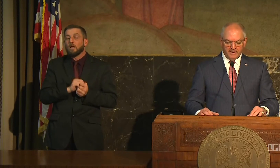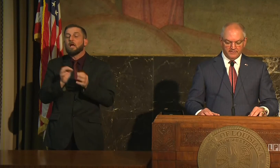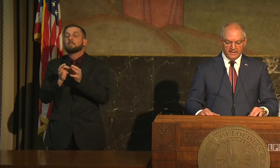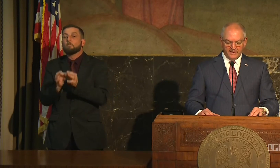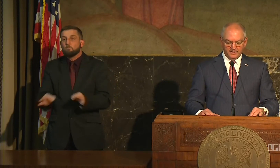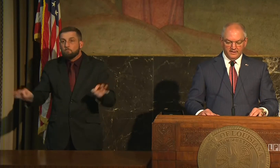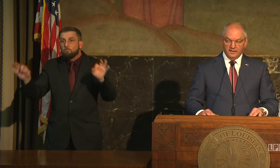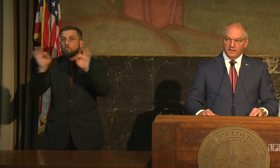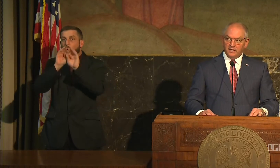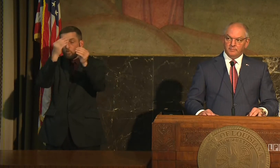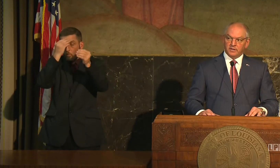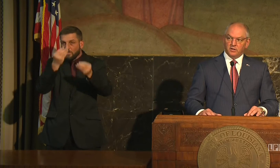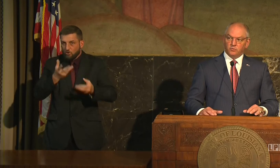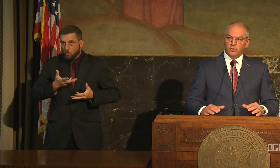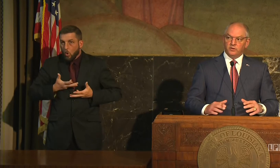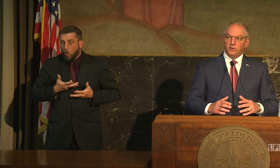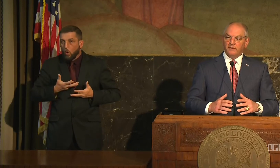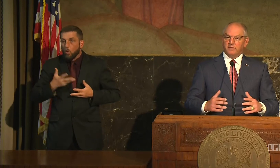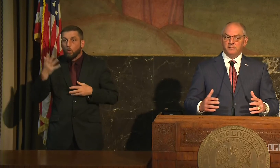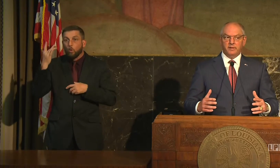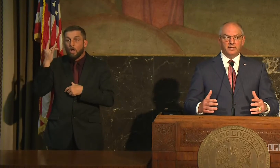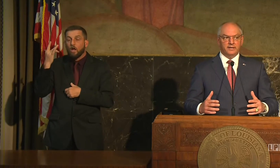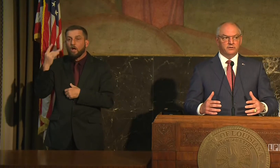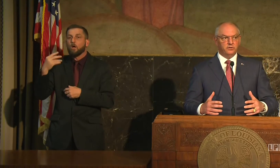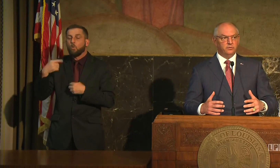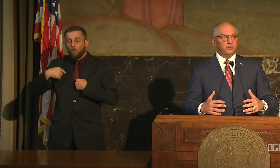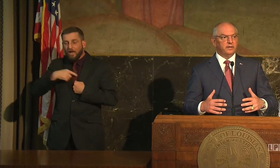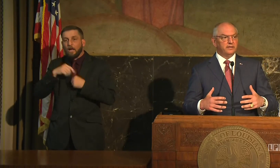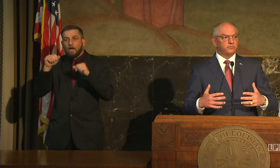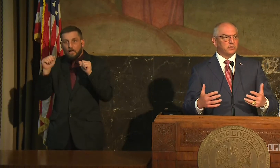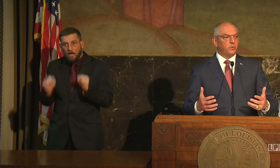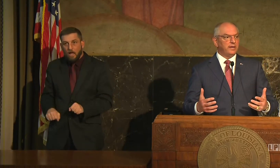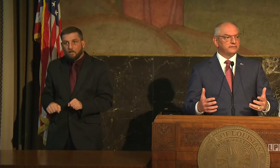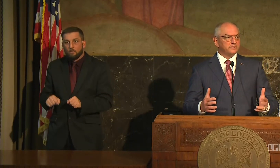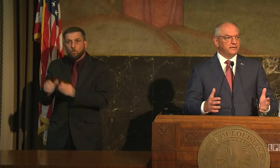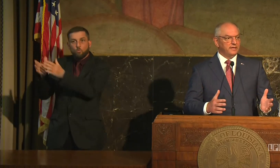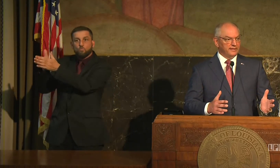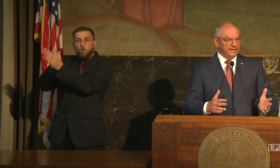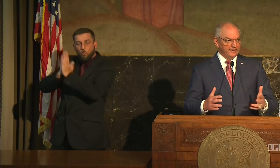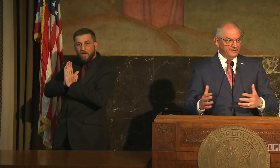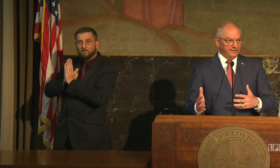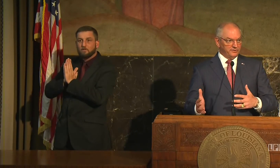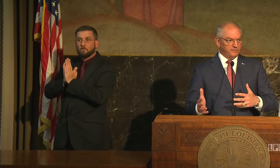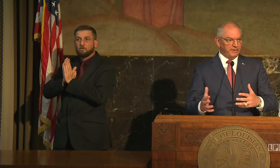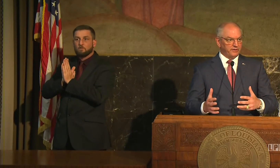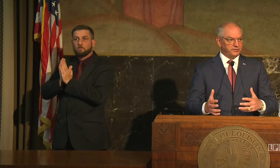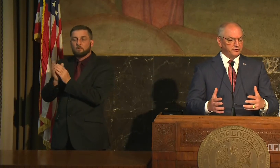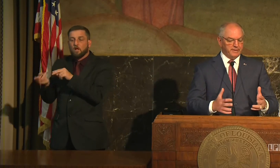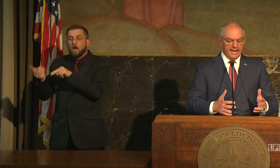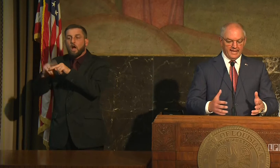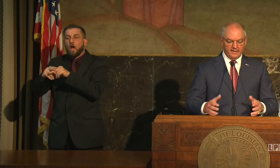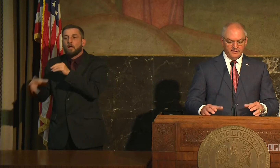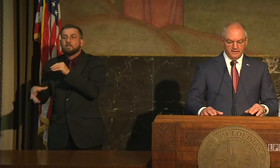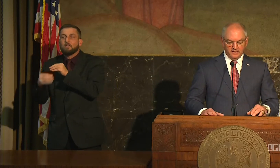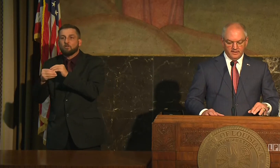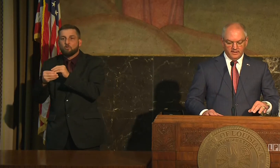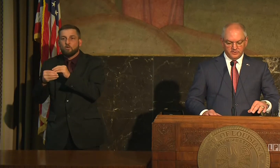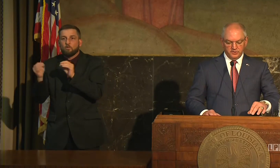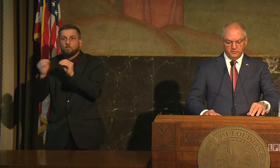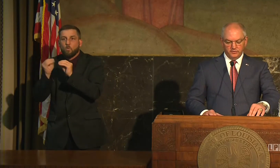know about that because we do have the ability to at least request that additional parishes be